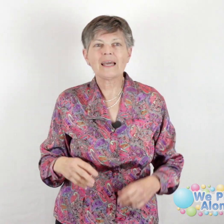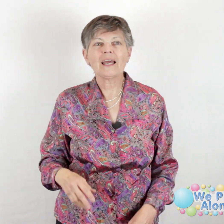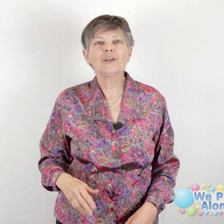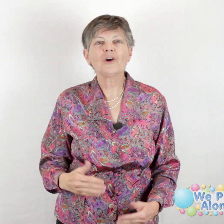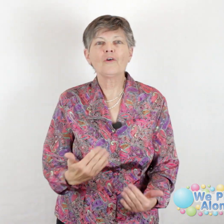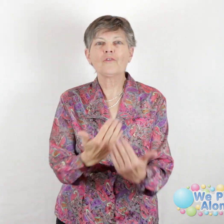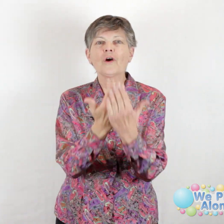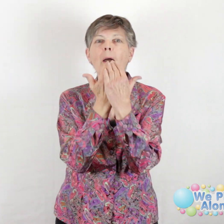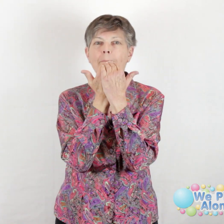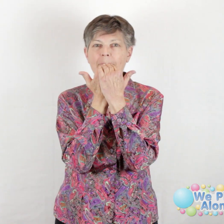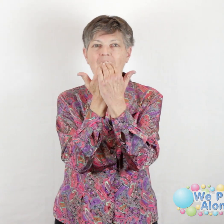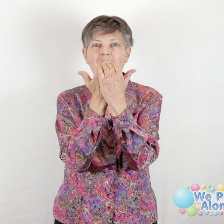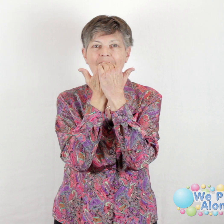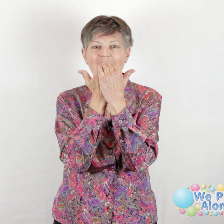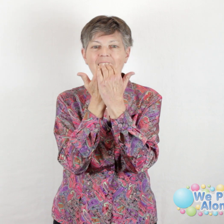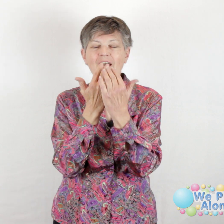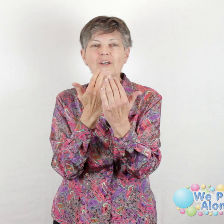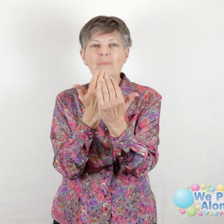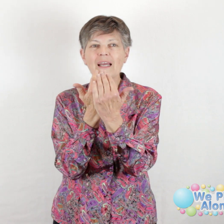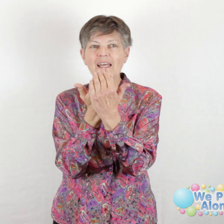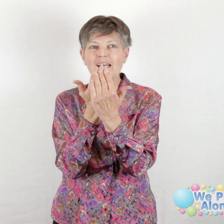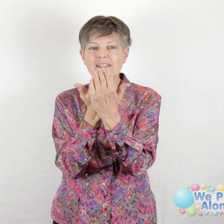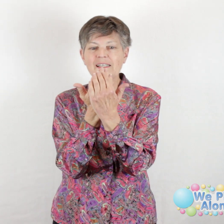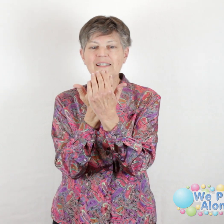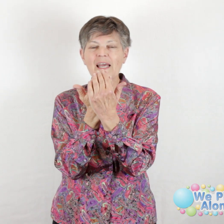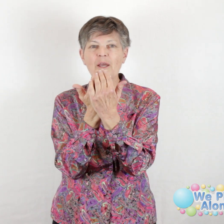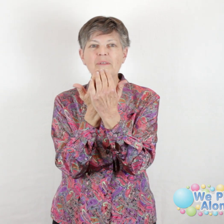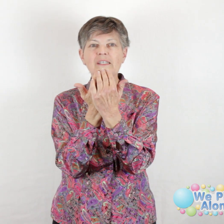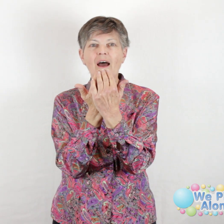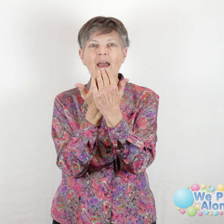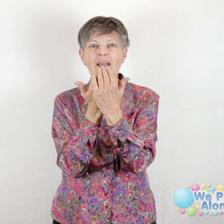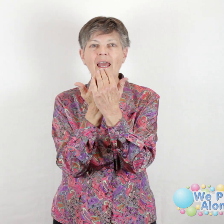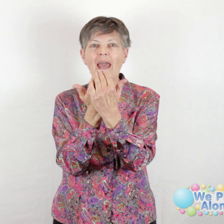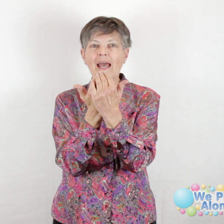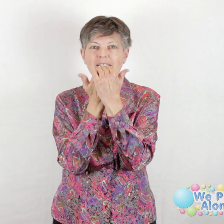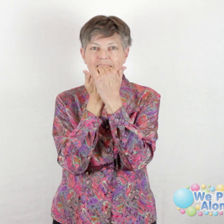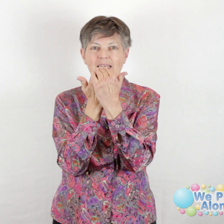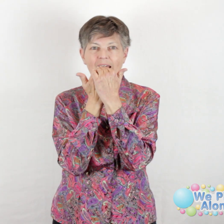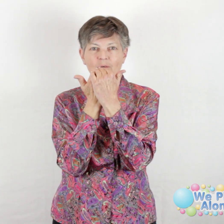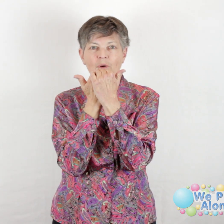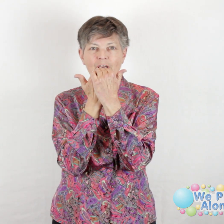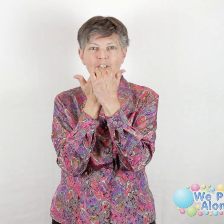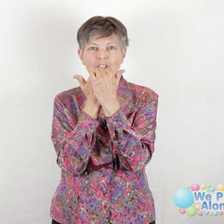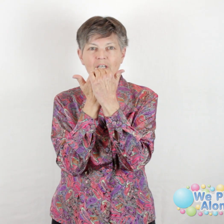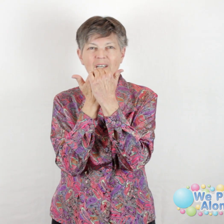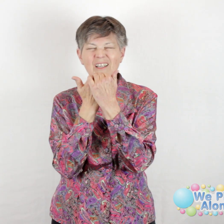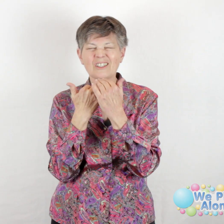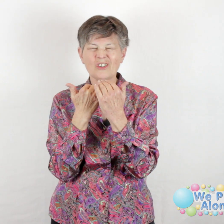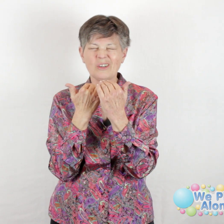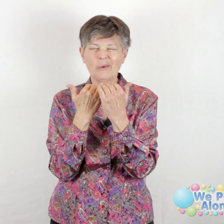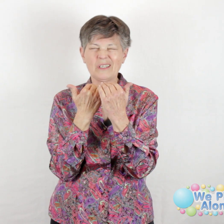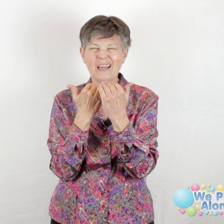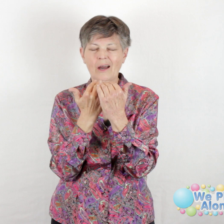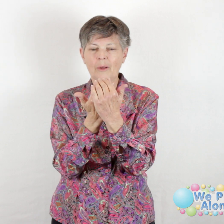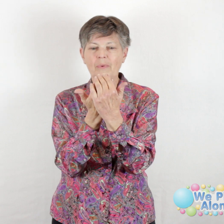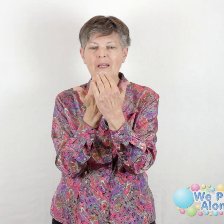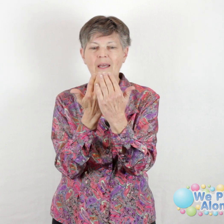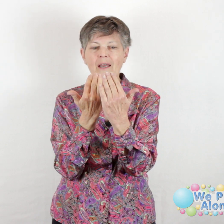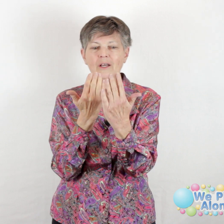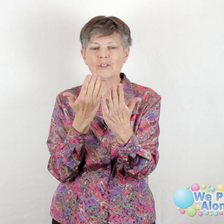basket and you go for a picnic. Picnic is the same sign as sandwich. That's usually what we take on a picnic. So